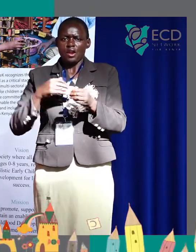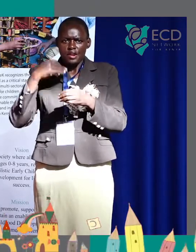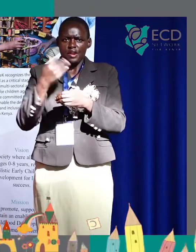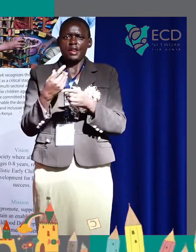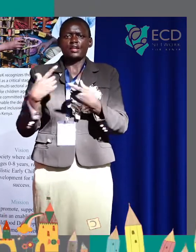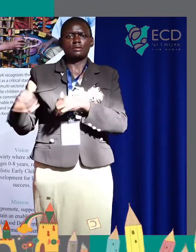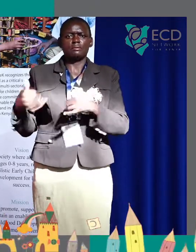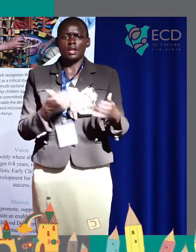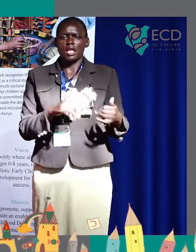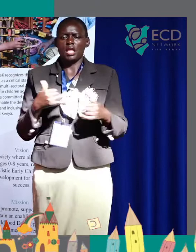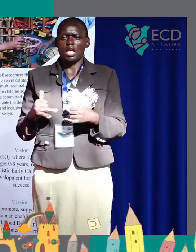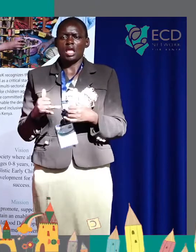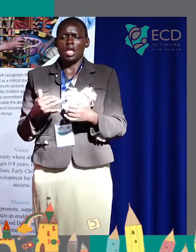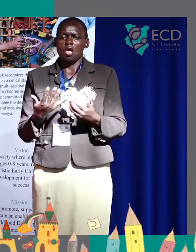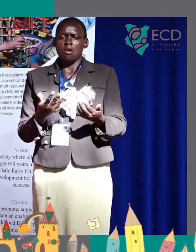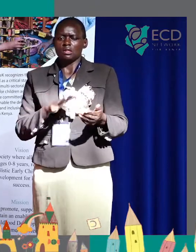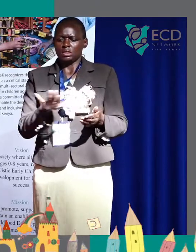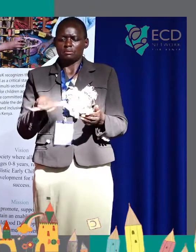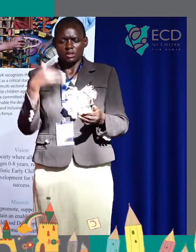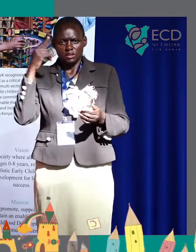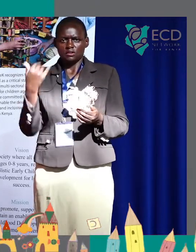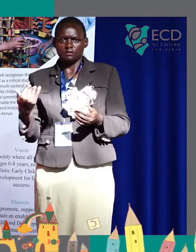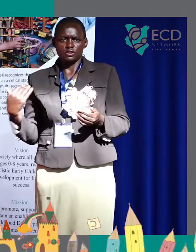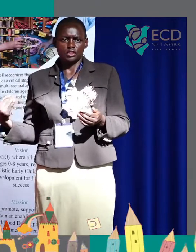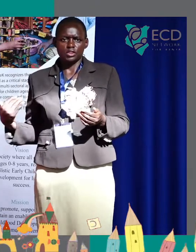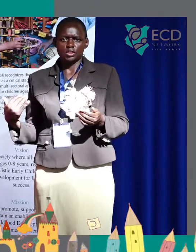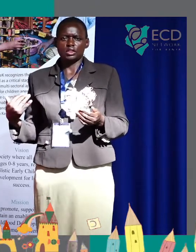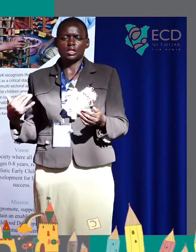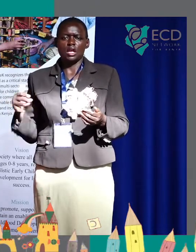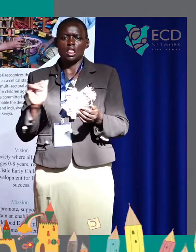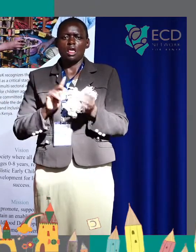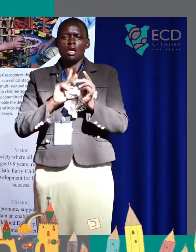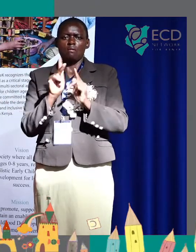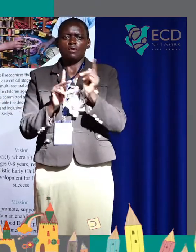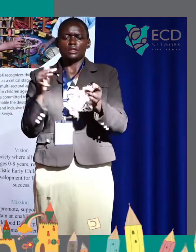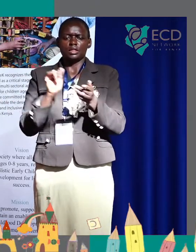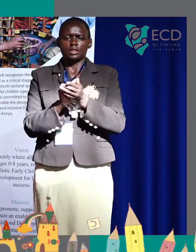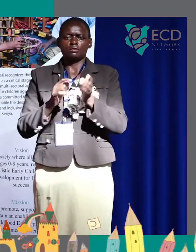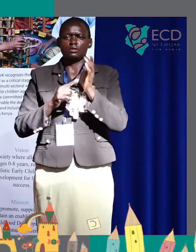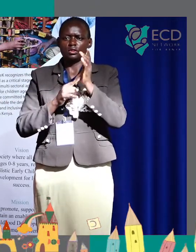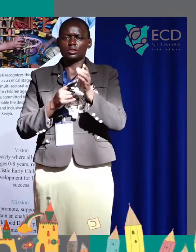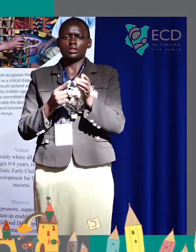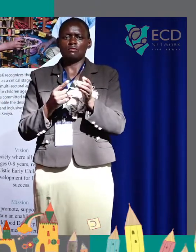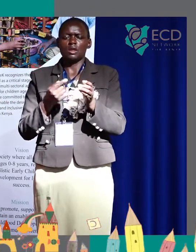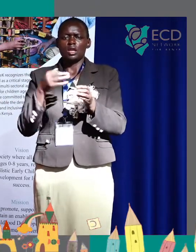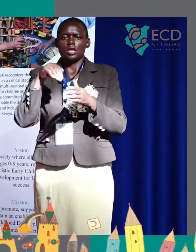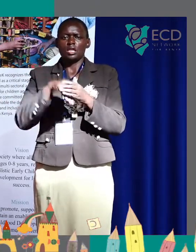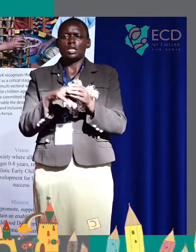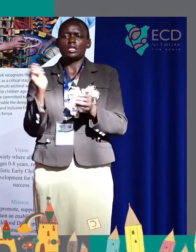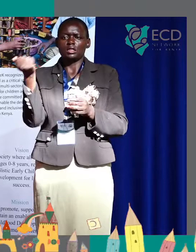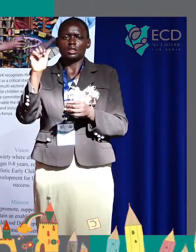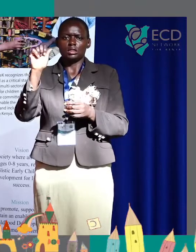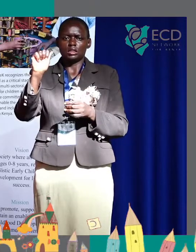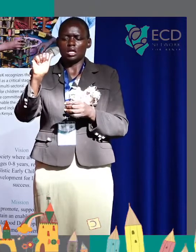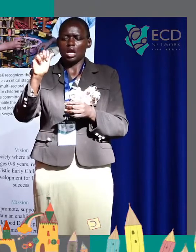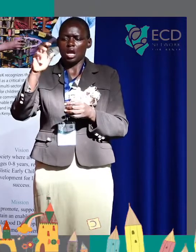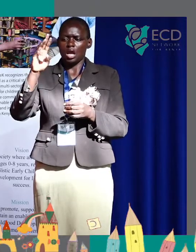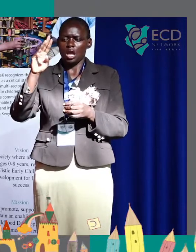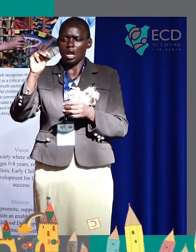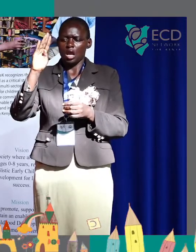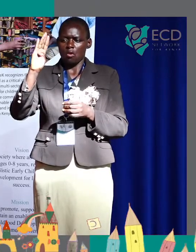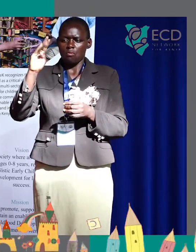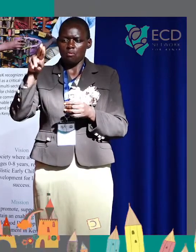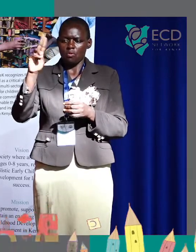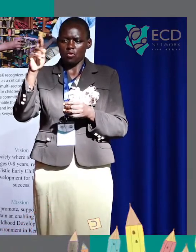for Kids to be Kids, a project that was implemented by UNICEF in Samburu and Isiolo. And we